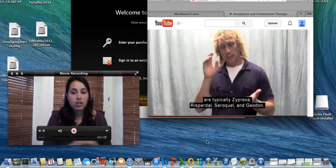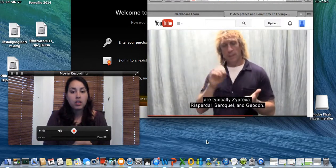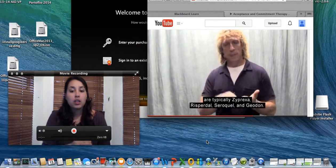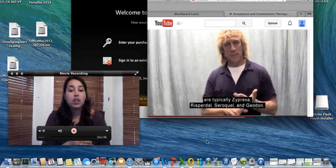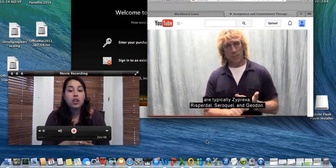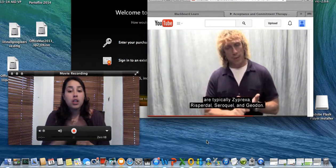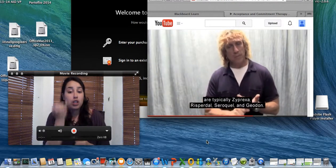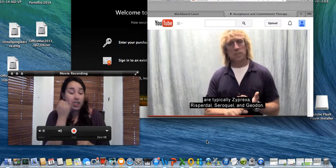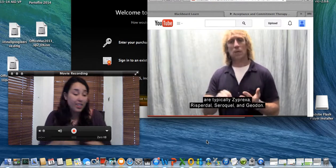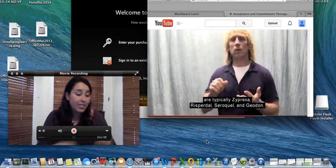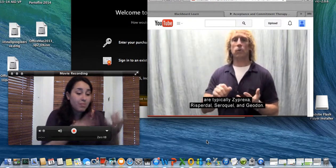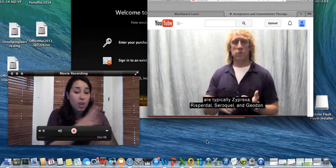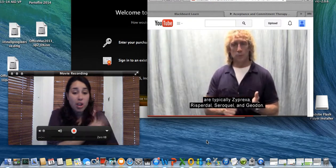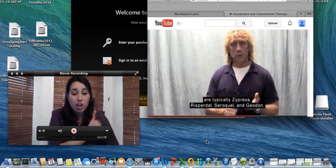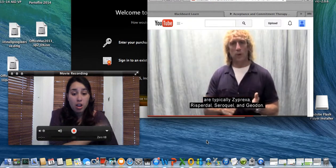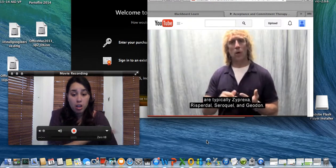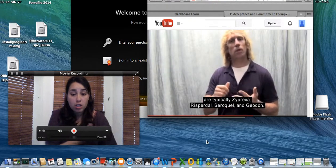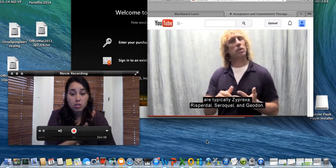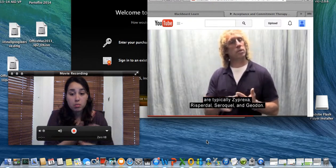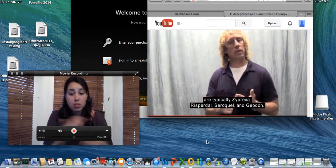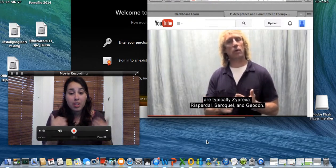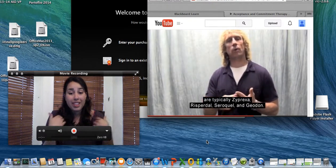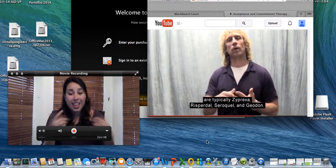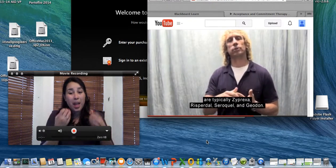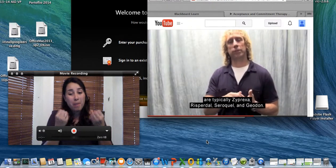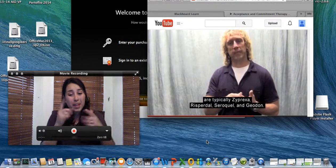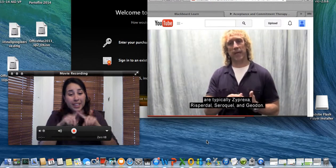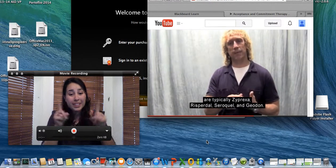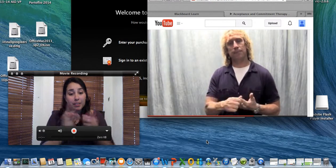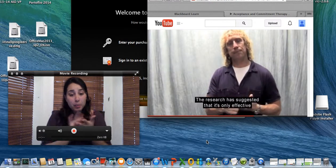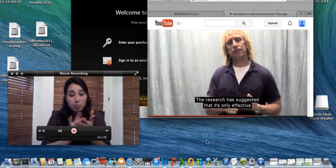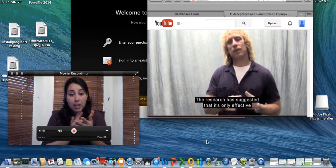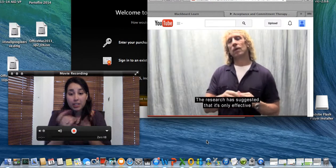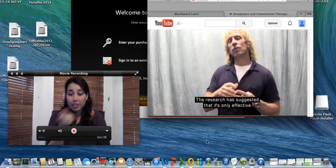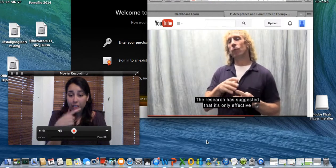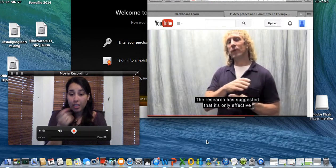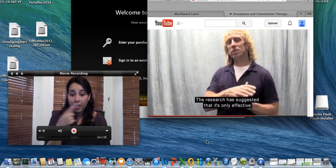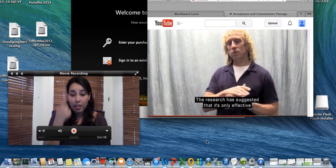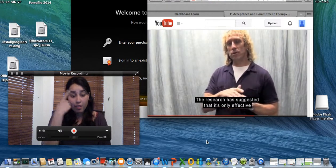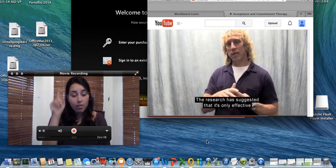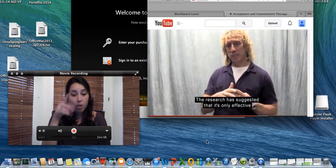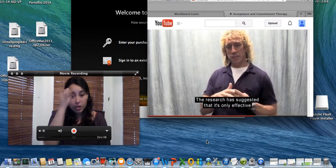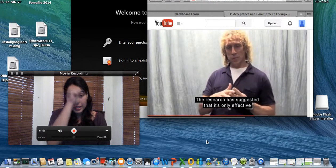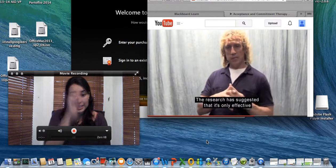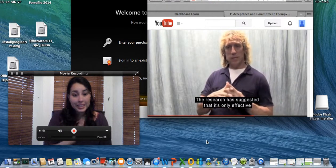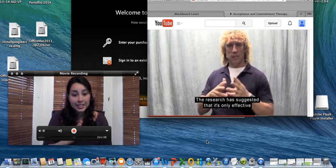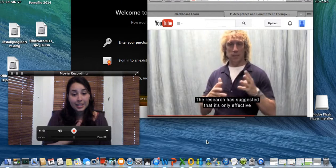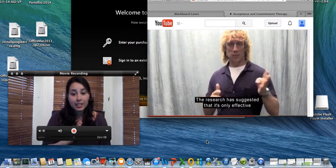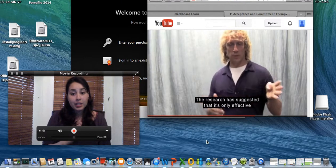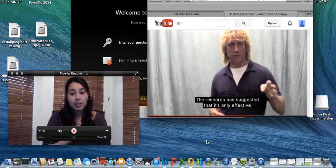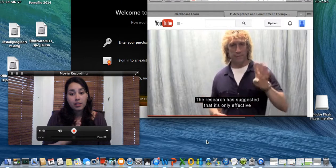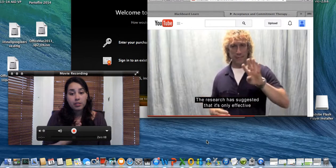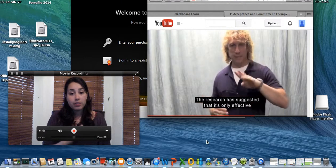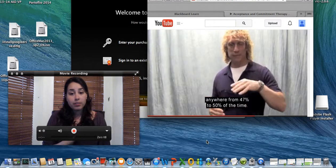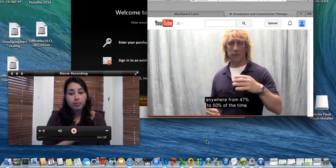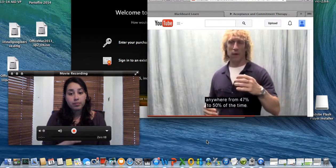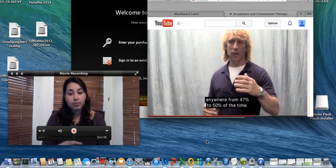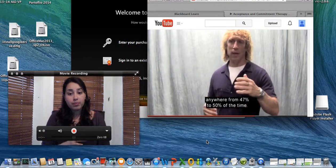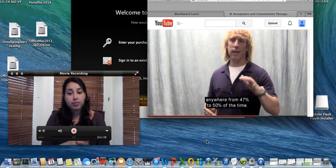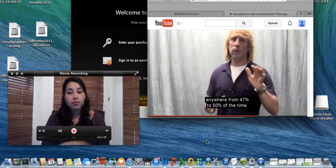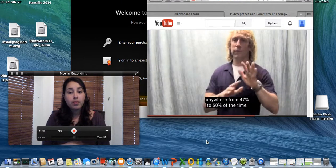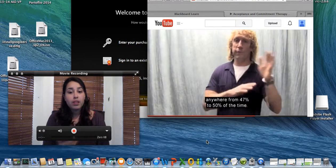typically Zyprexa, Risperidol, Seroquel, and Geodon. The research has suggested that it's only